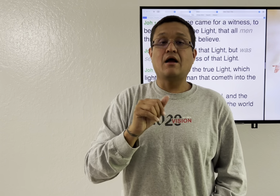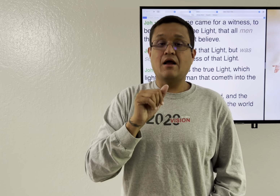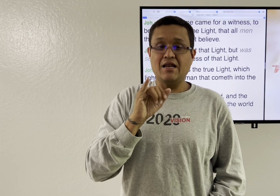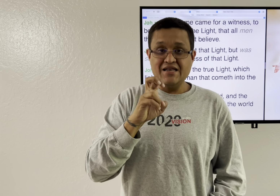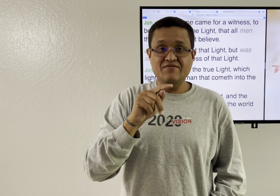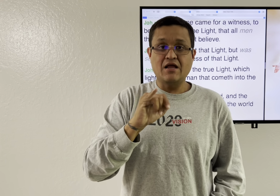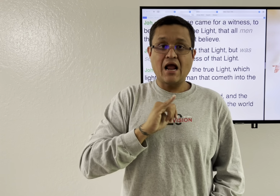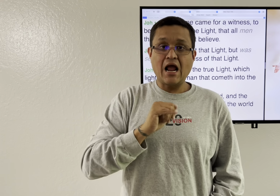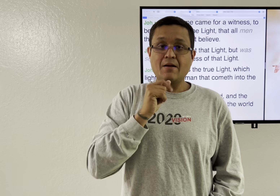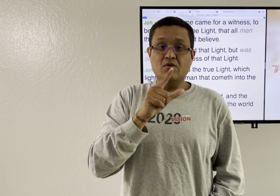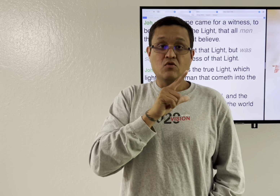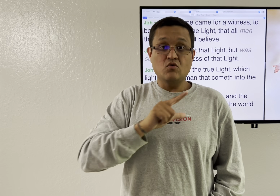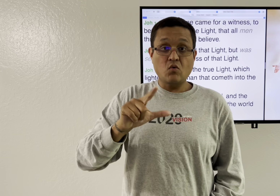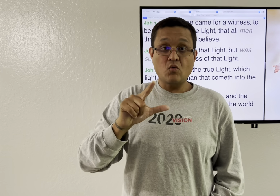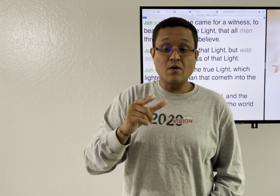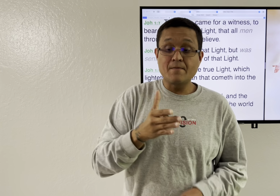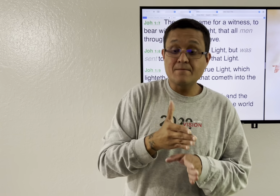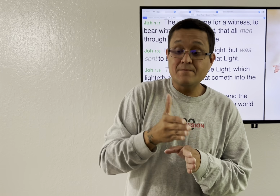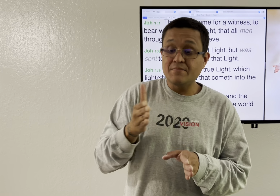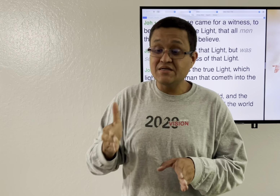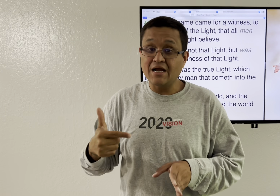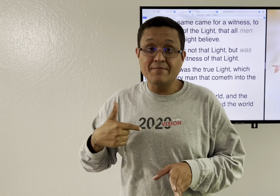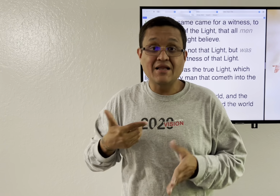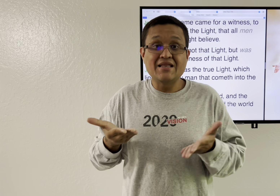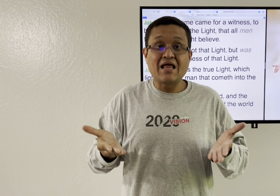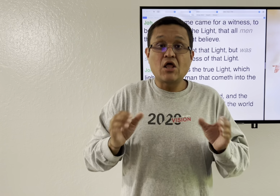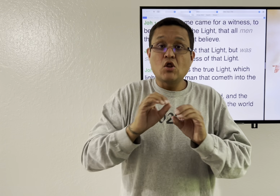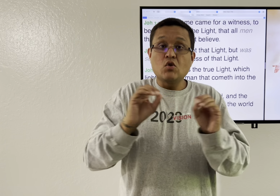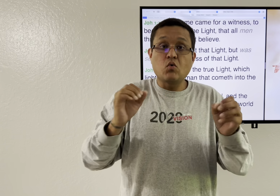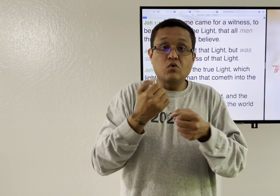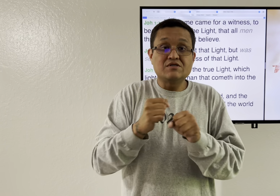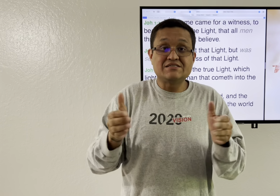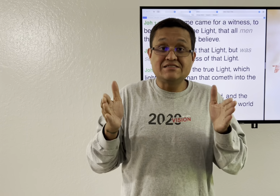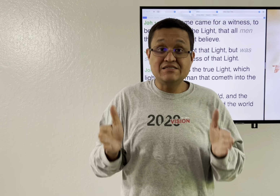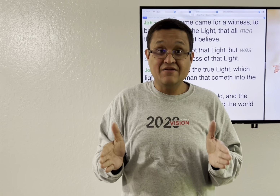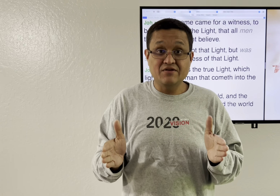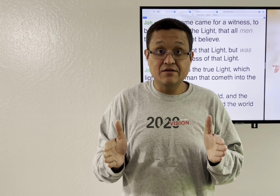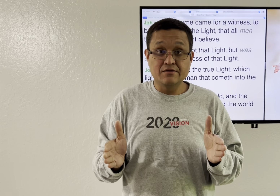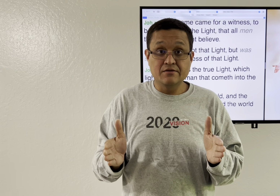Jesus says, "Even I am the Lord. Beside me there is no other."